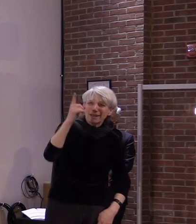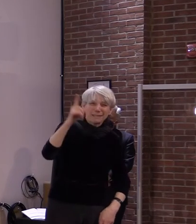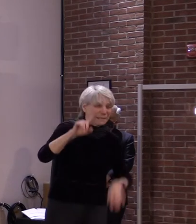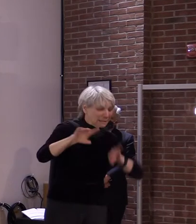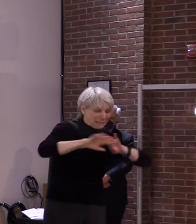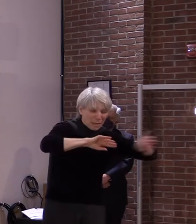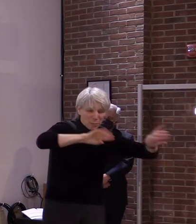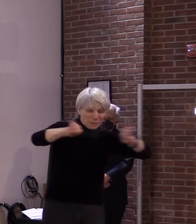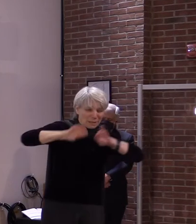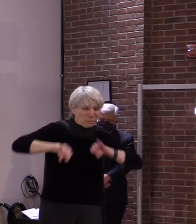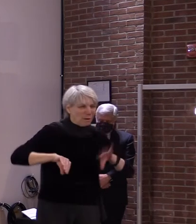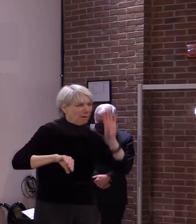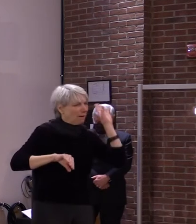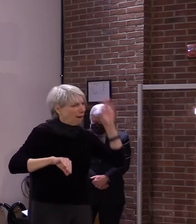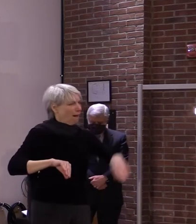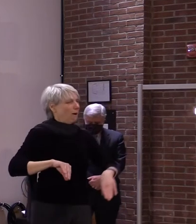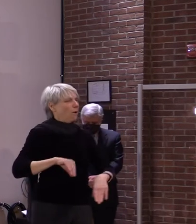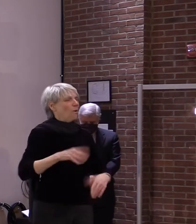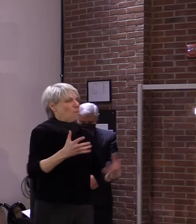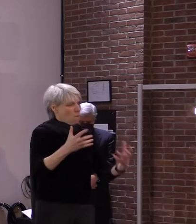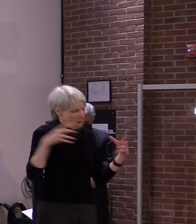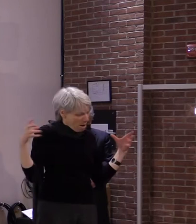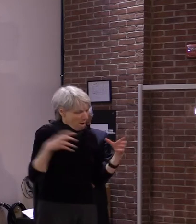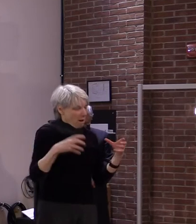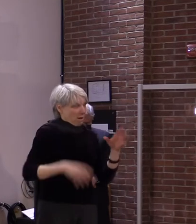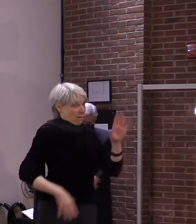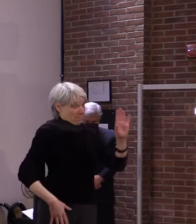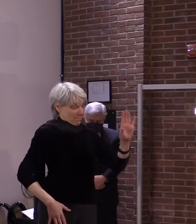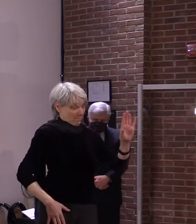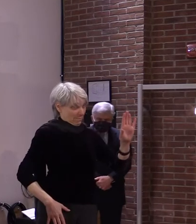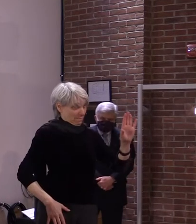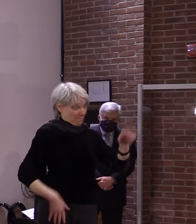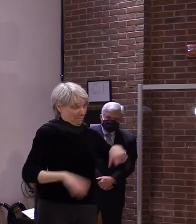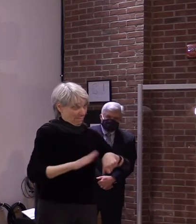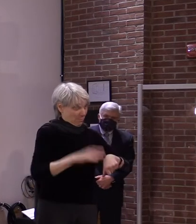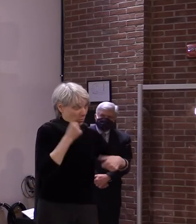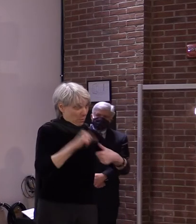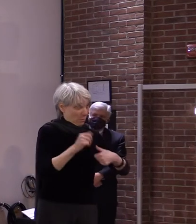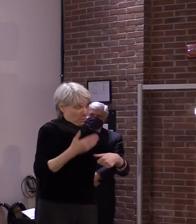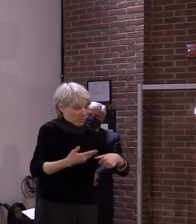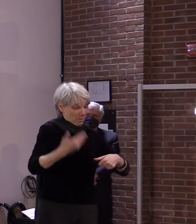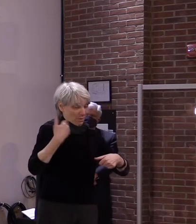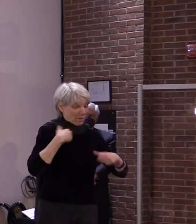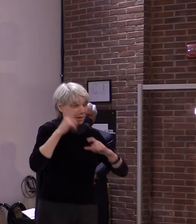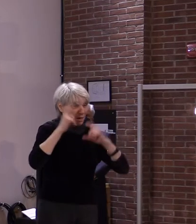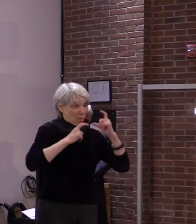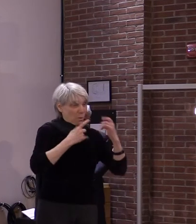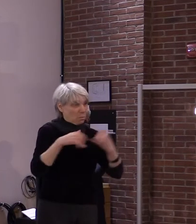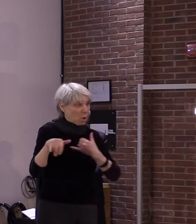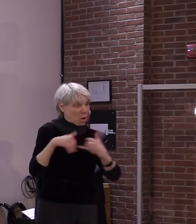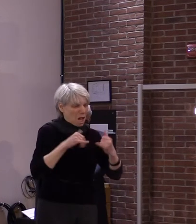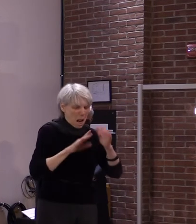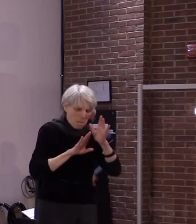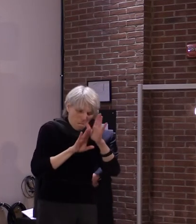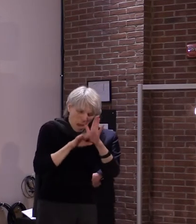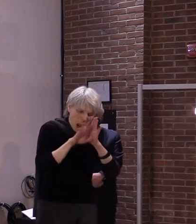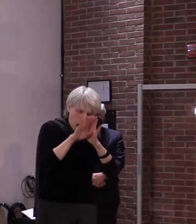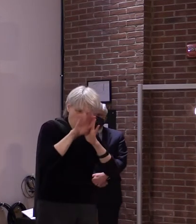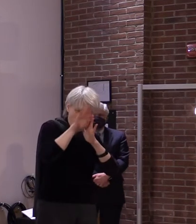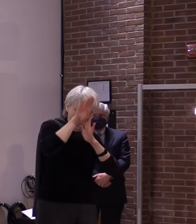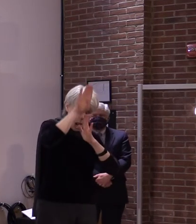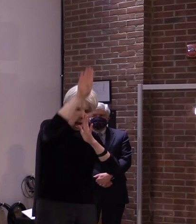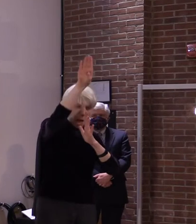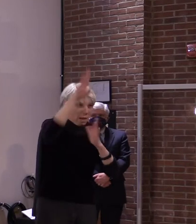well i just want to remind you that it was halloween gatherings and parties that really drove the beginning of our